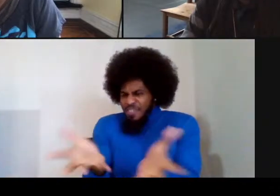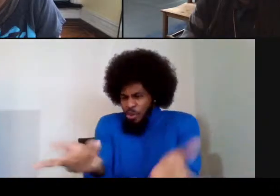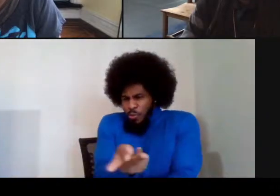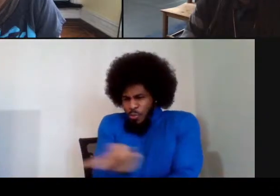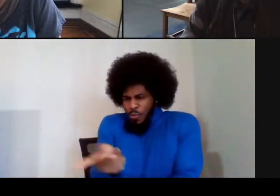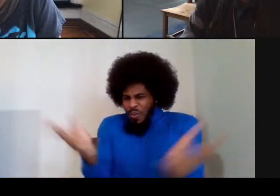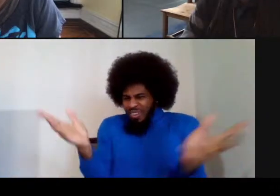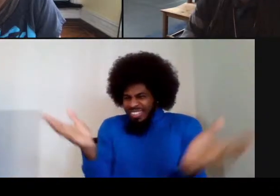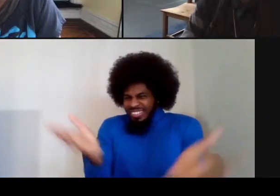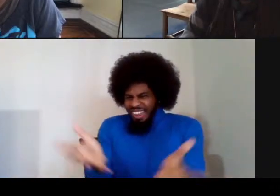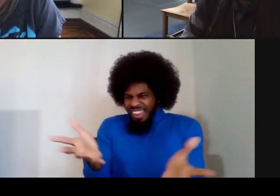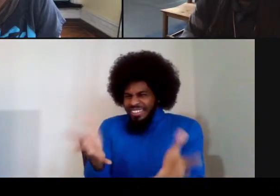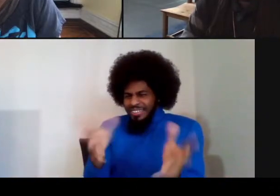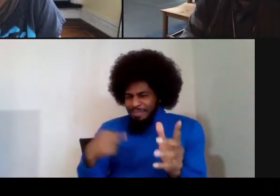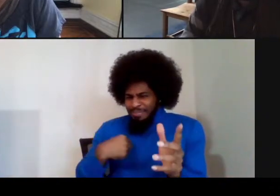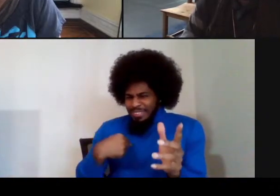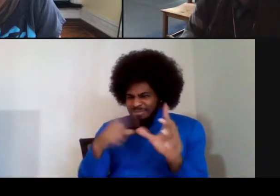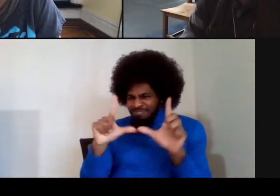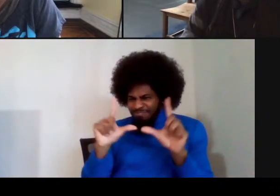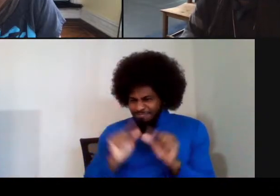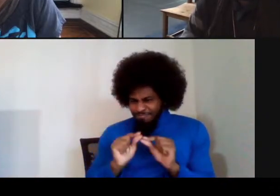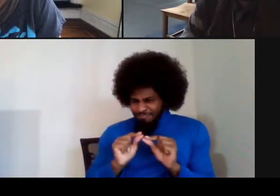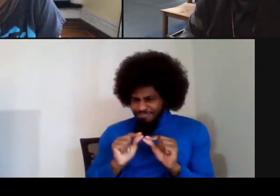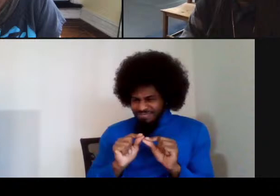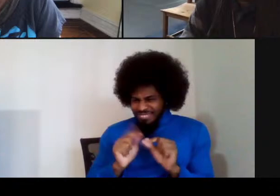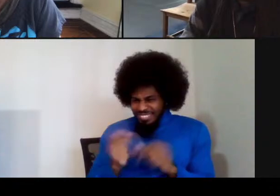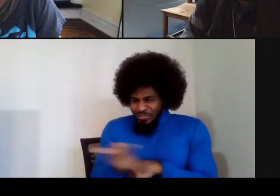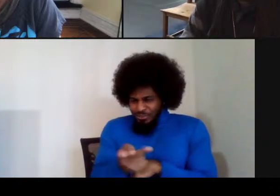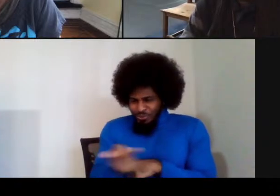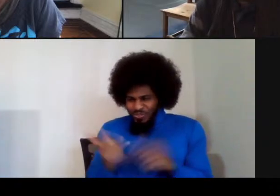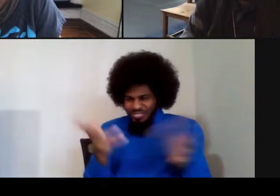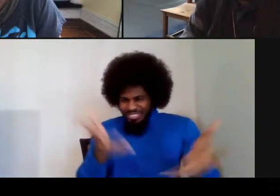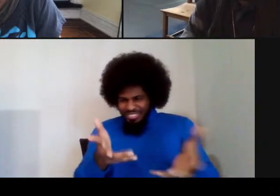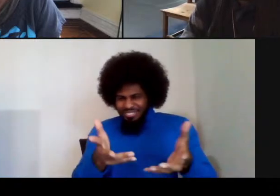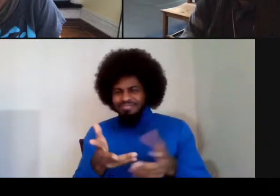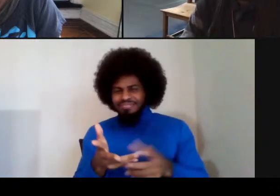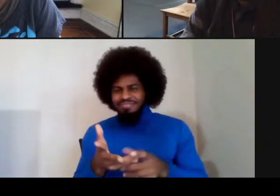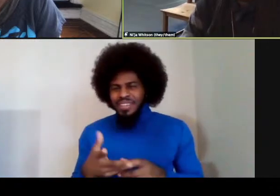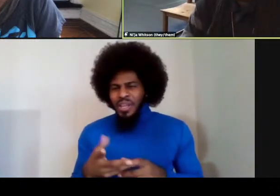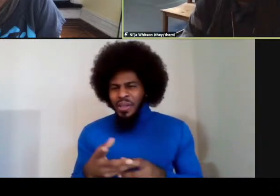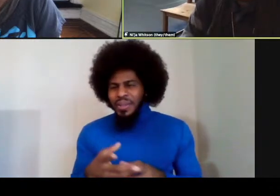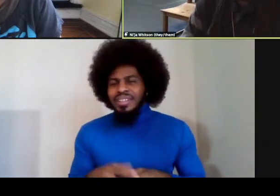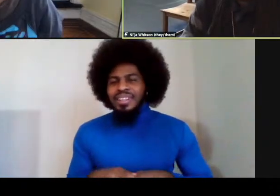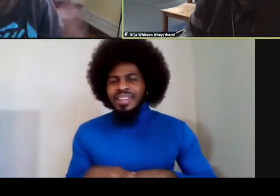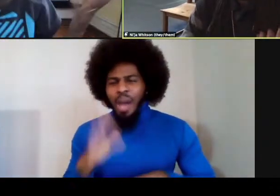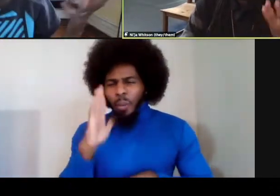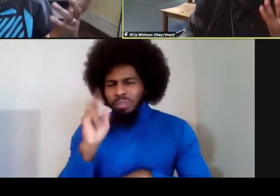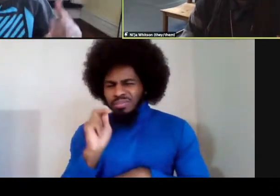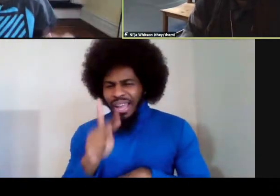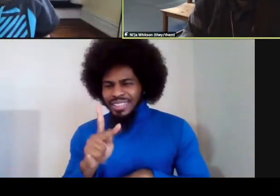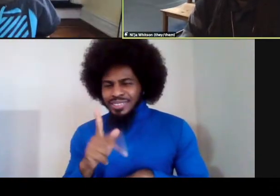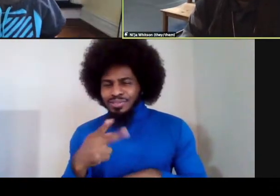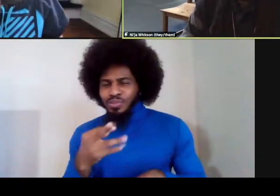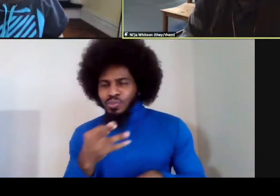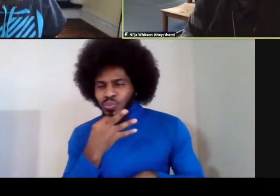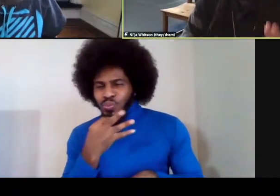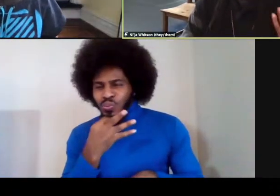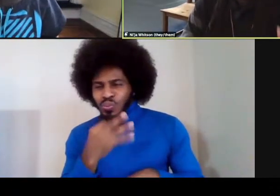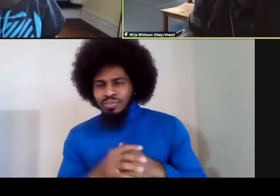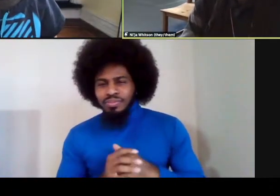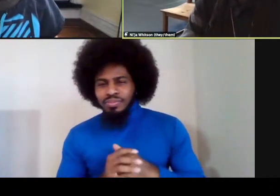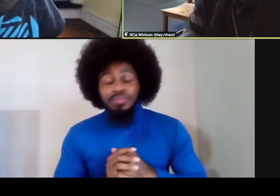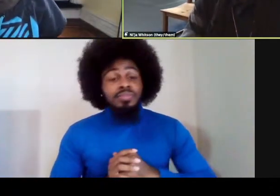me, but this is for you all. I see you in a little bit. All right. See, I wasn't following. I didn't